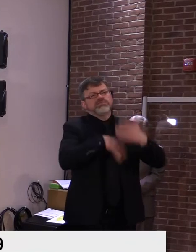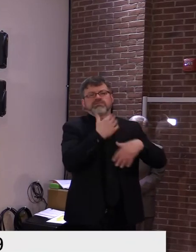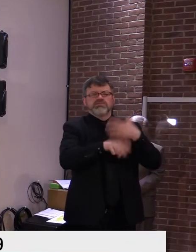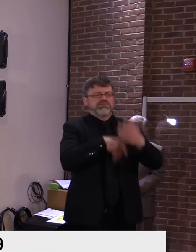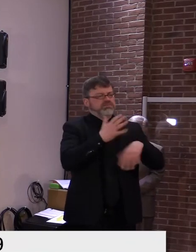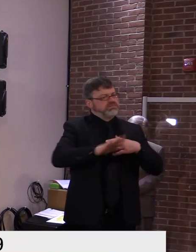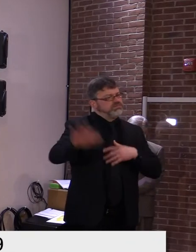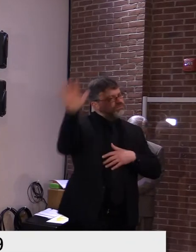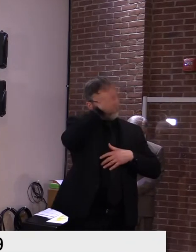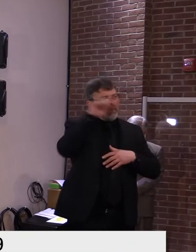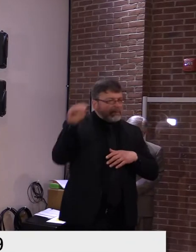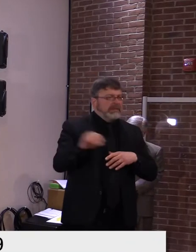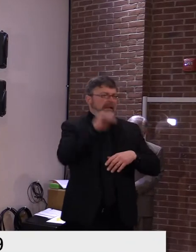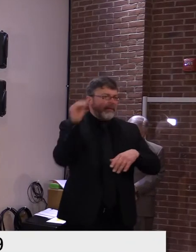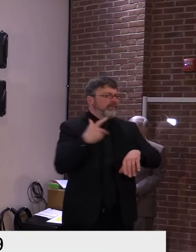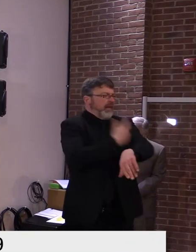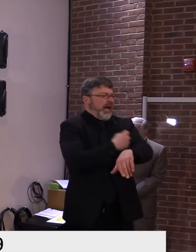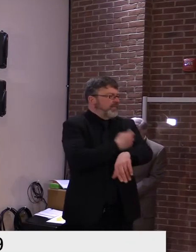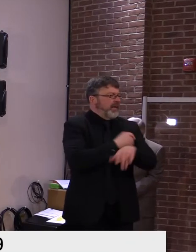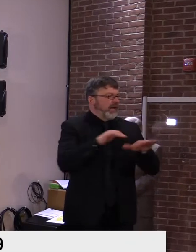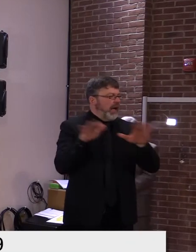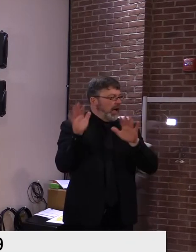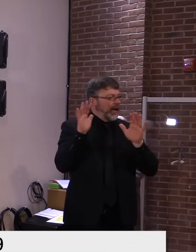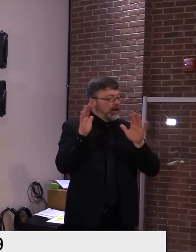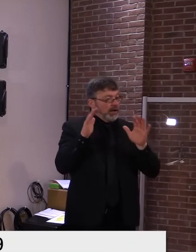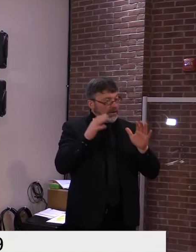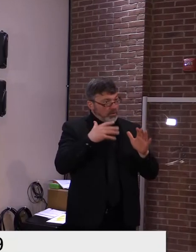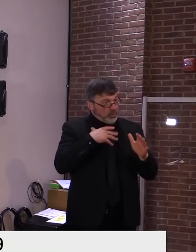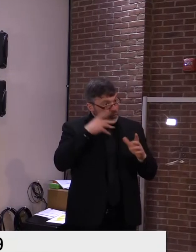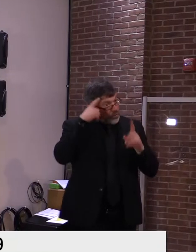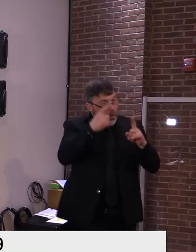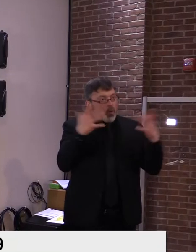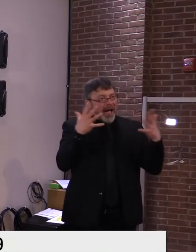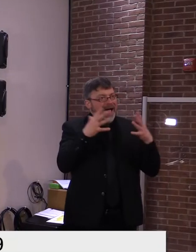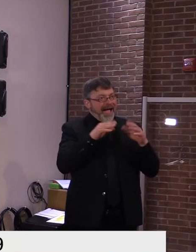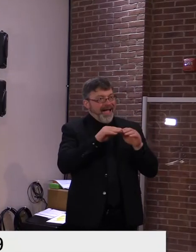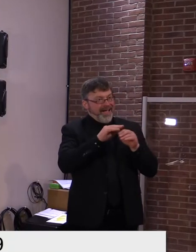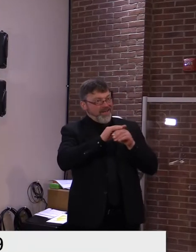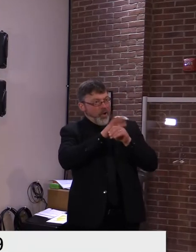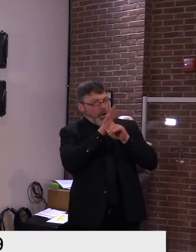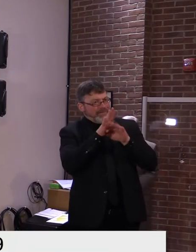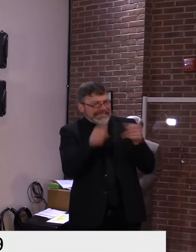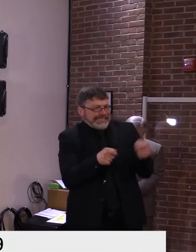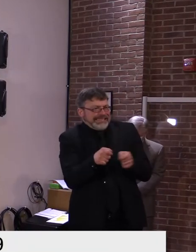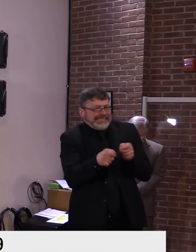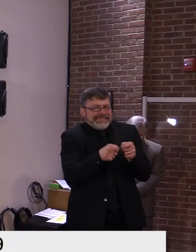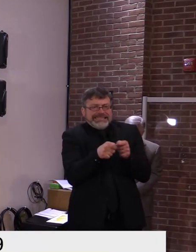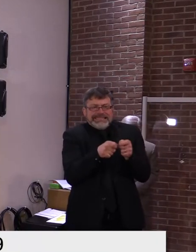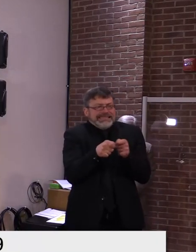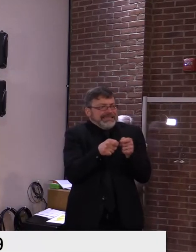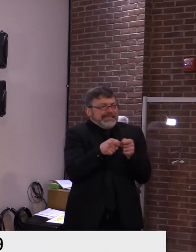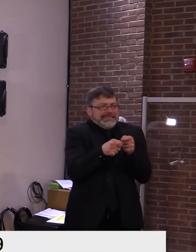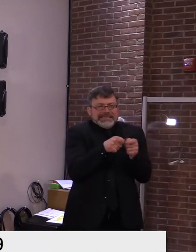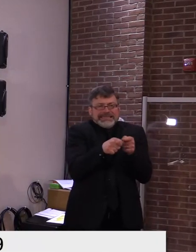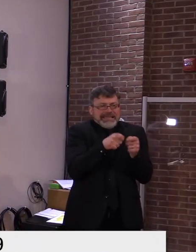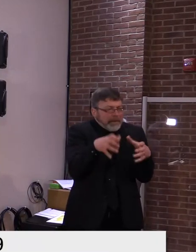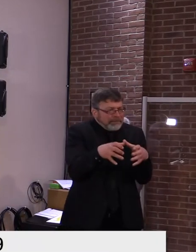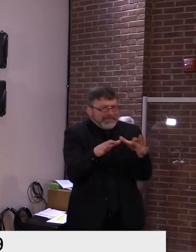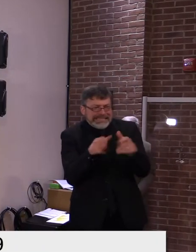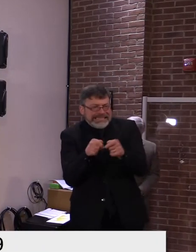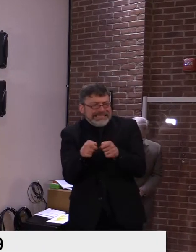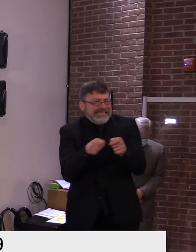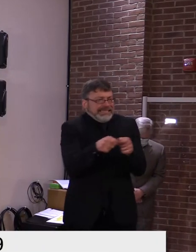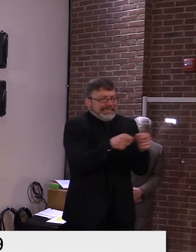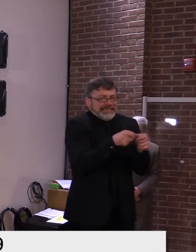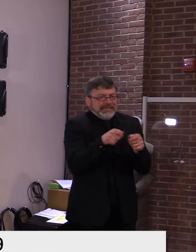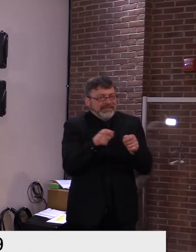spread, not while a decline in cases are reversing course and the more transmissible variants are taking hold.